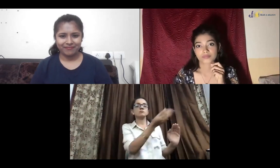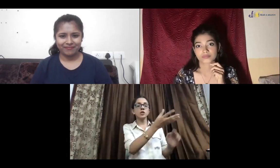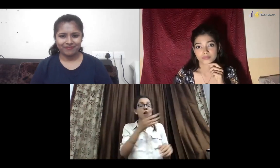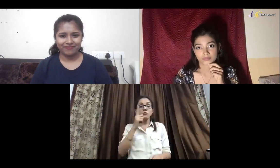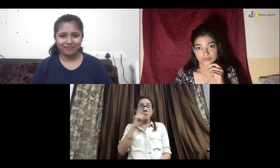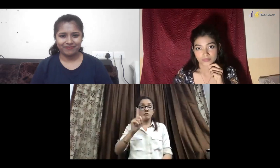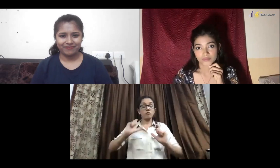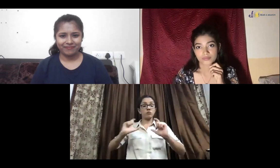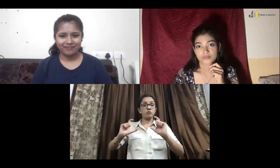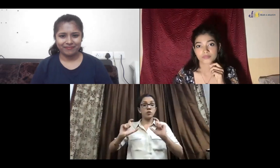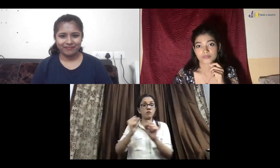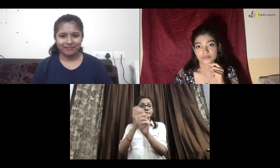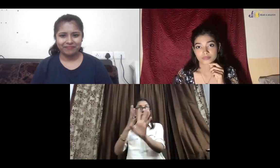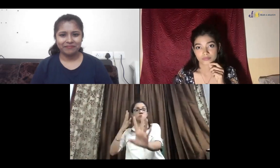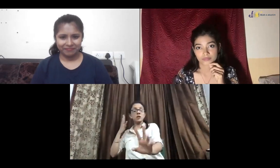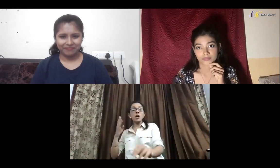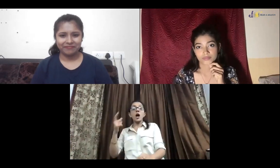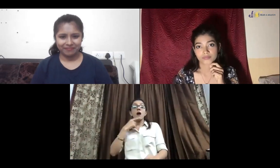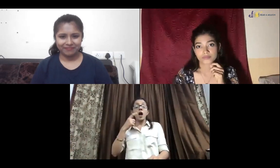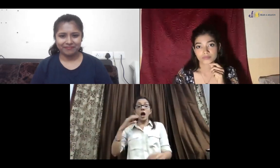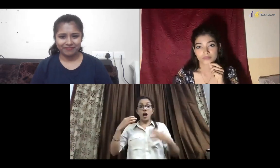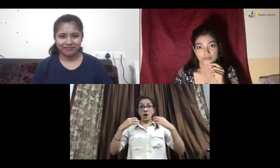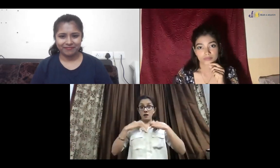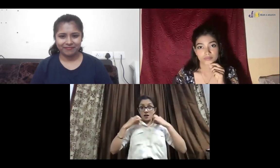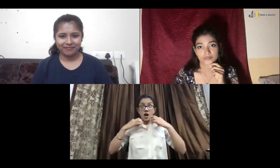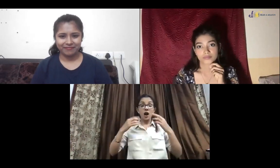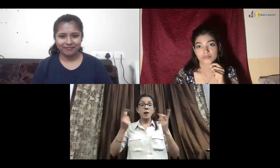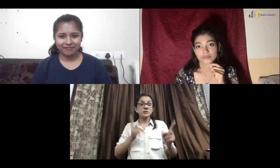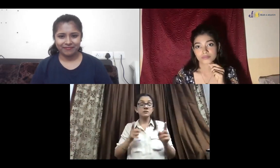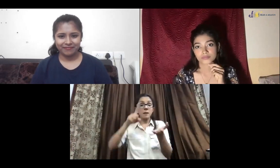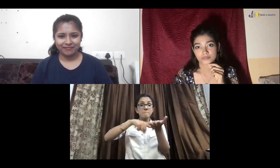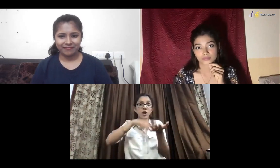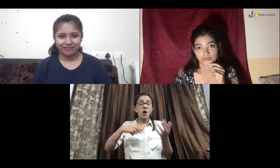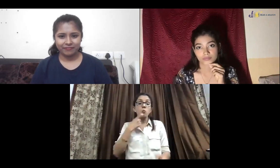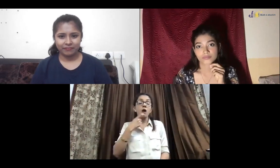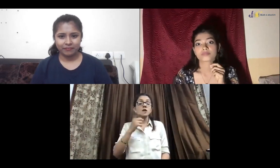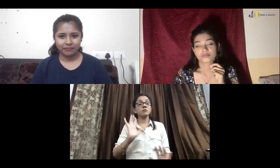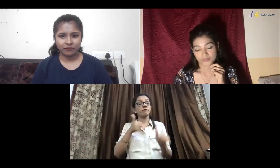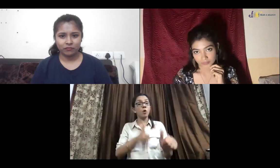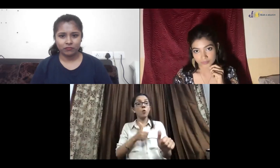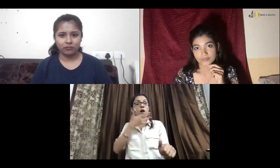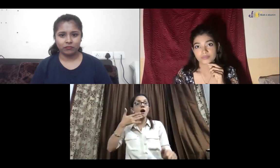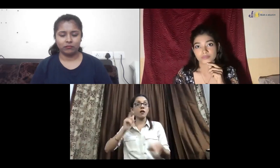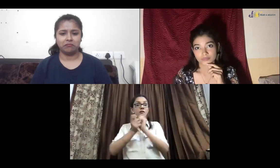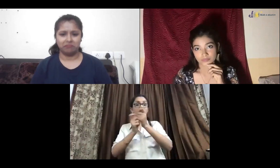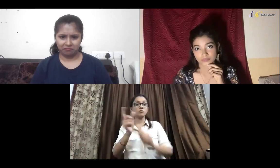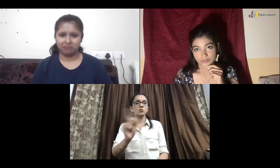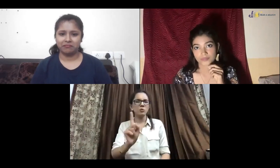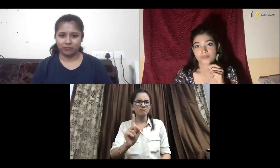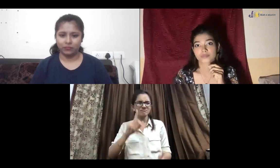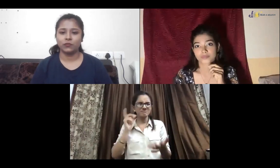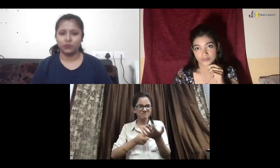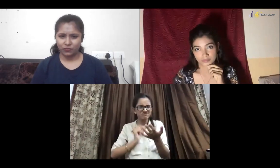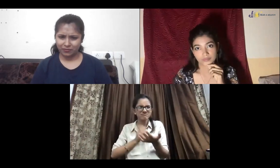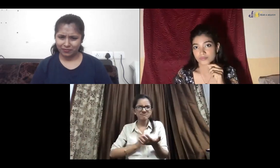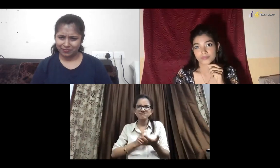But teachers were supporting boys, but they were asking girls to be careful. So they say that